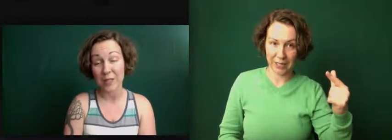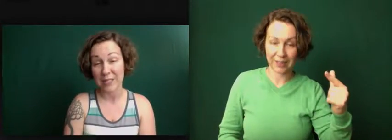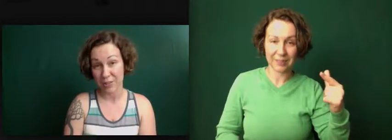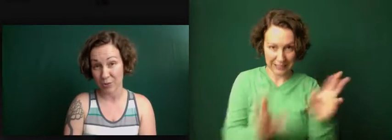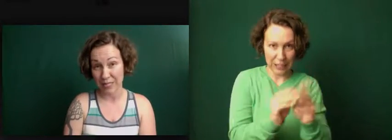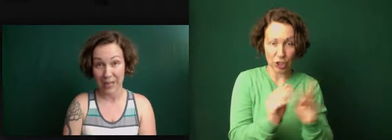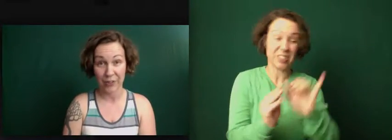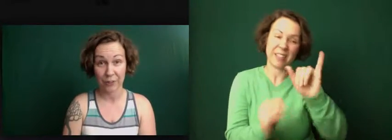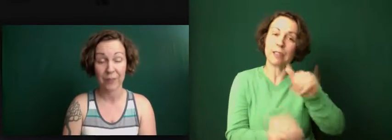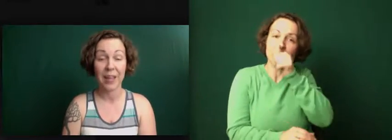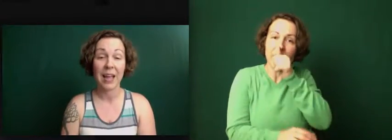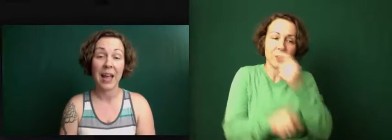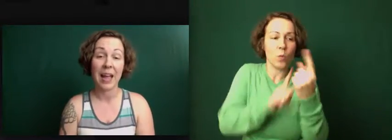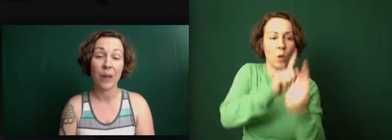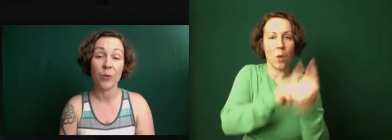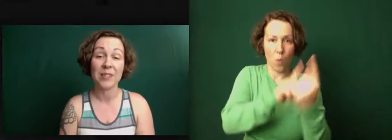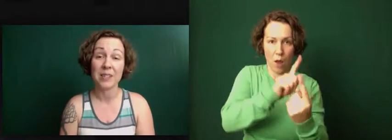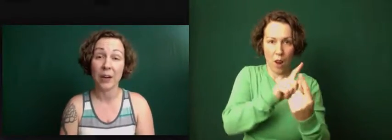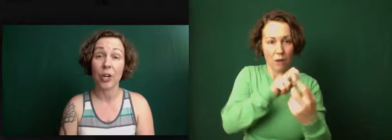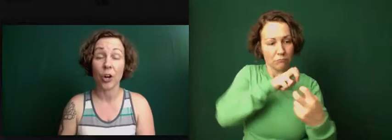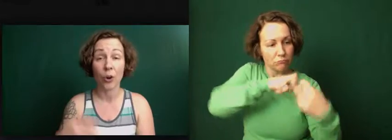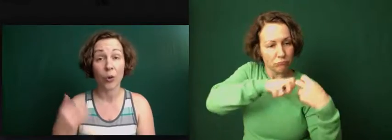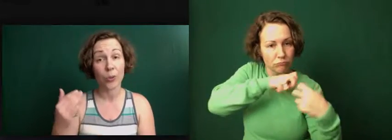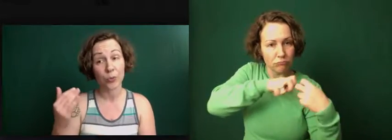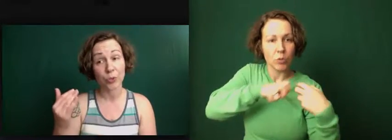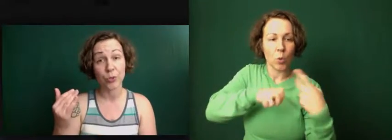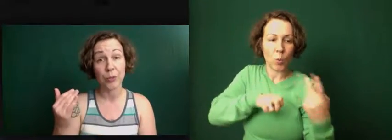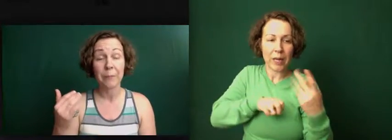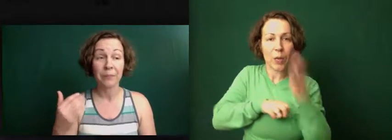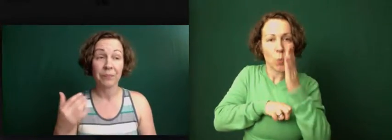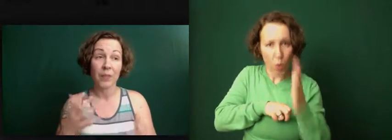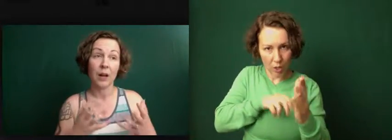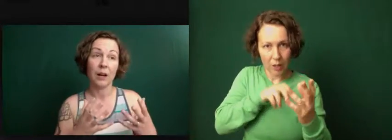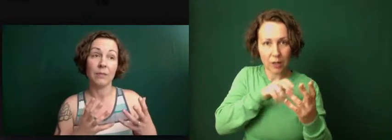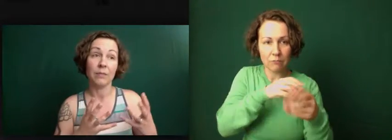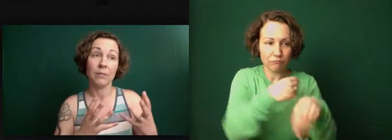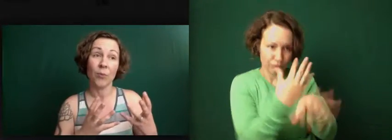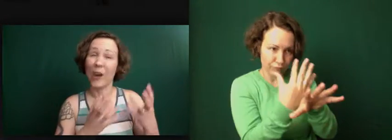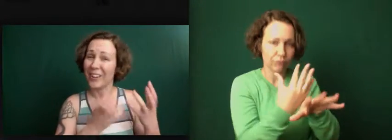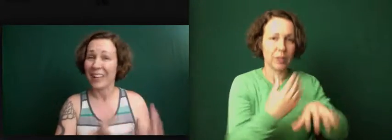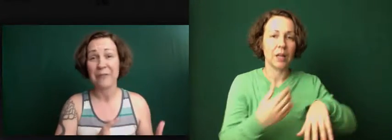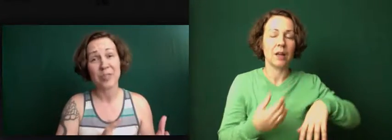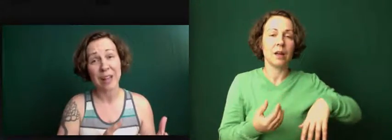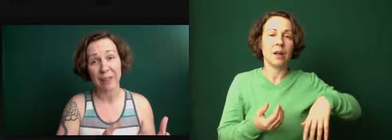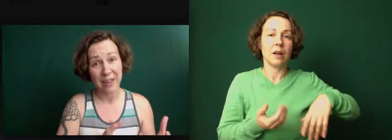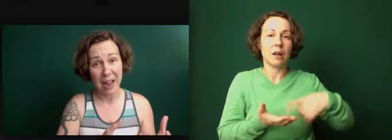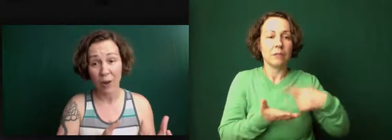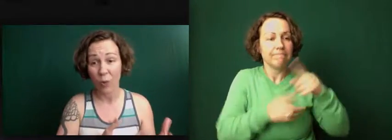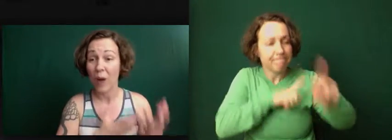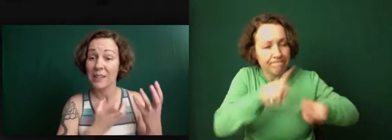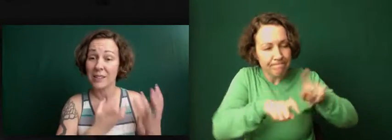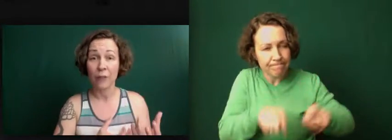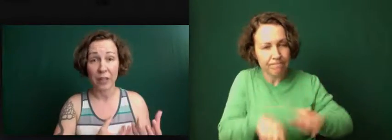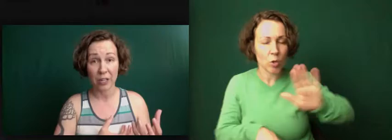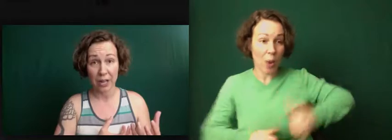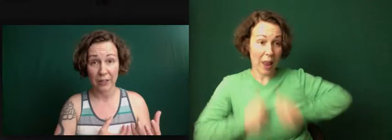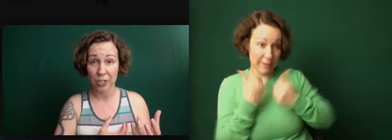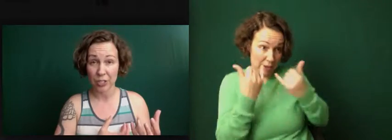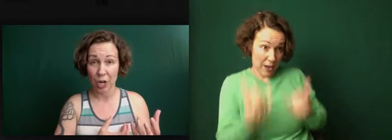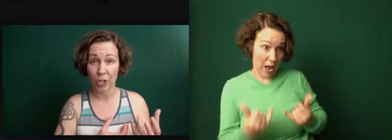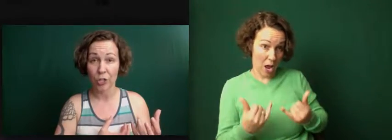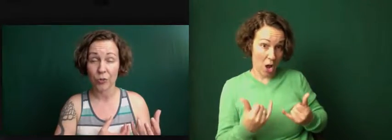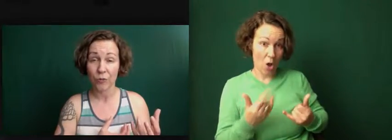session that we would schedule together. And we would sit down and go through what your life is like right now. What